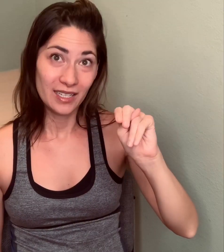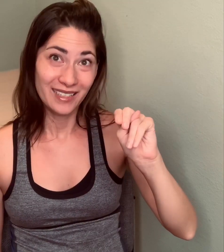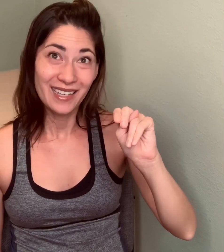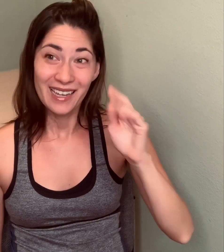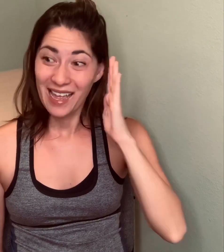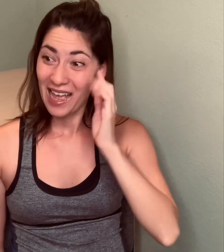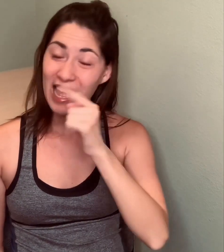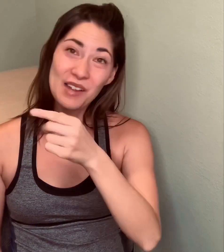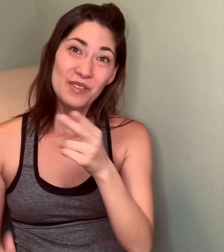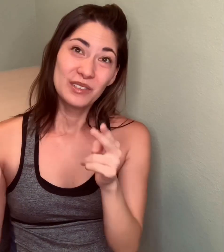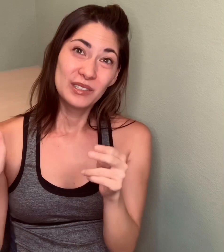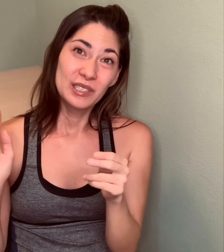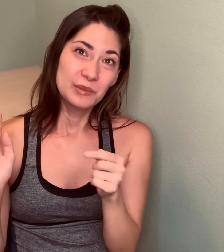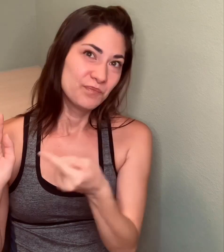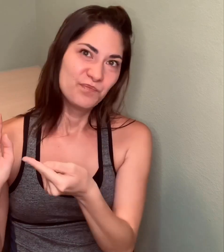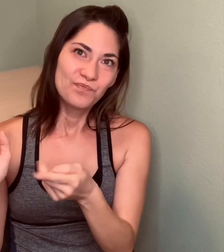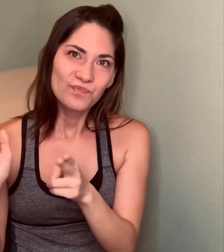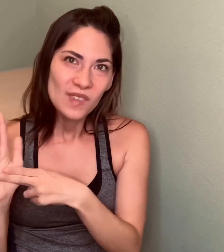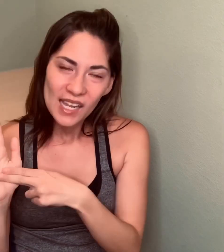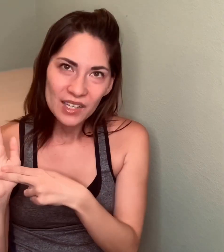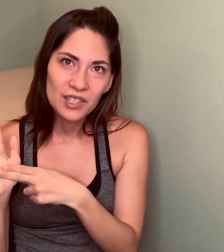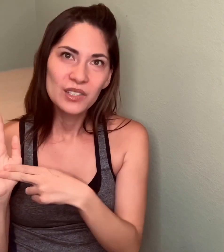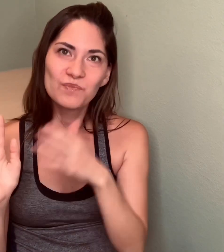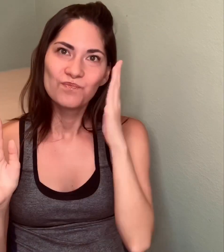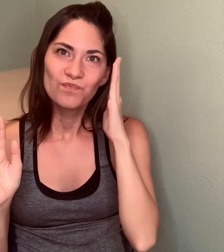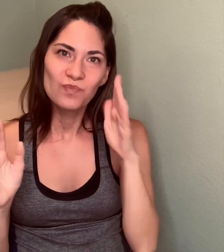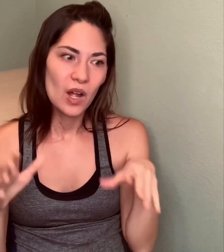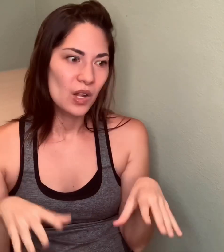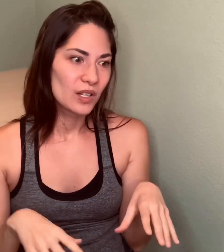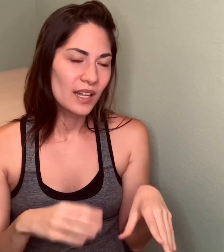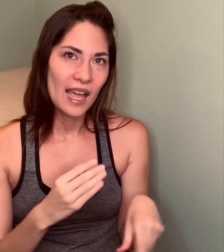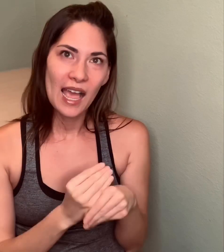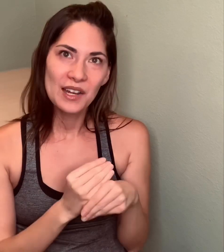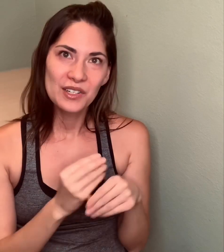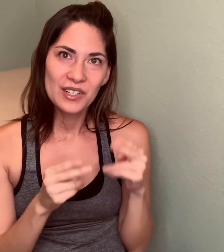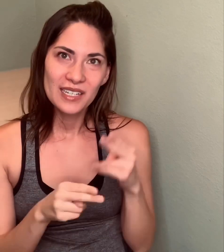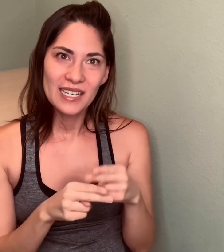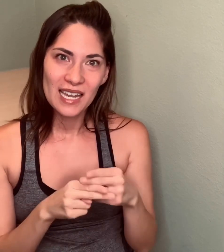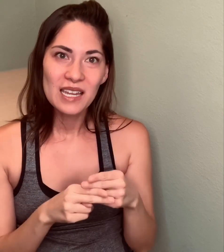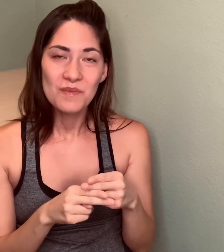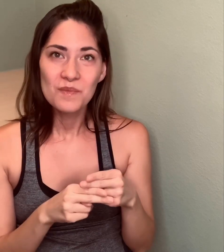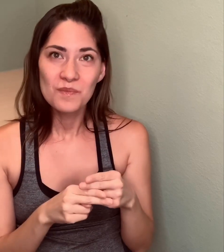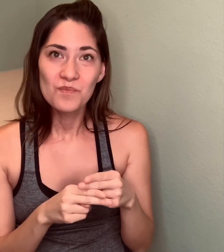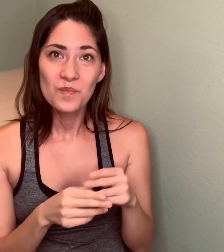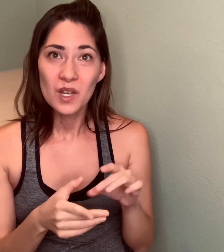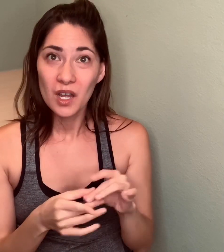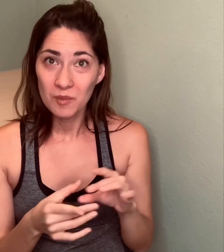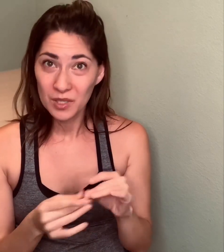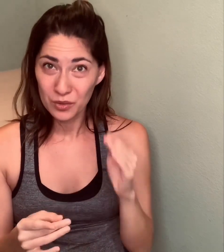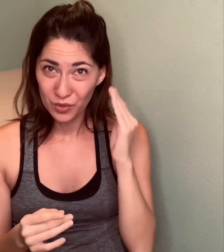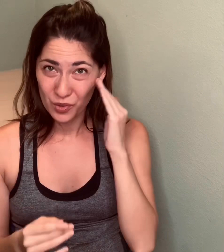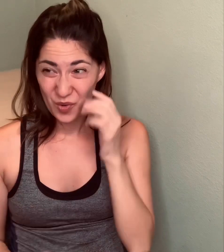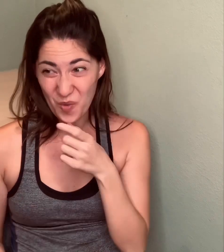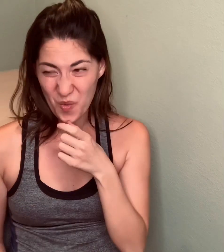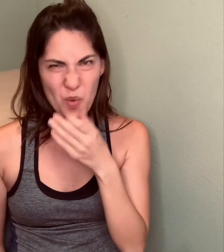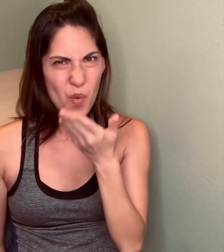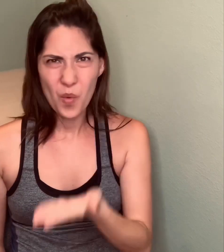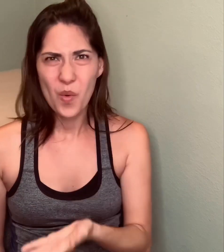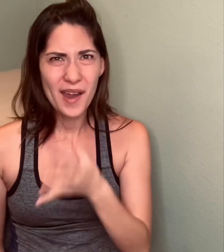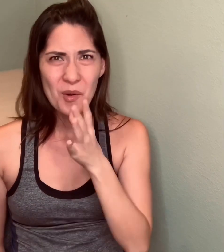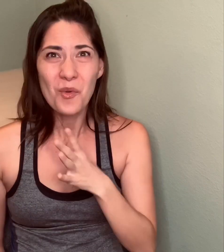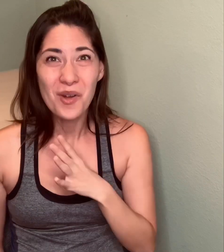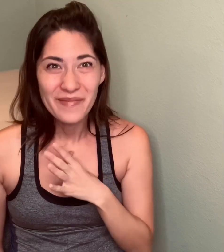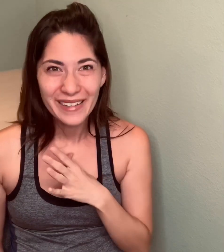this story so you can know who she is. I'll put her in the comments so you know what Osbourne book rep I'm